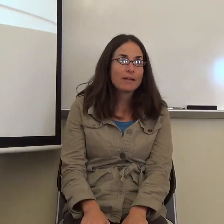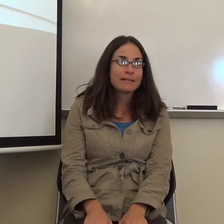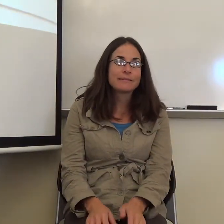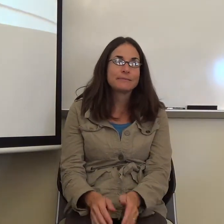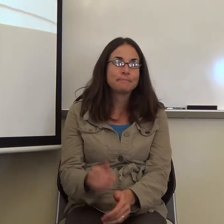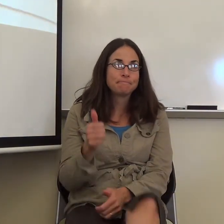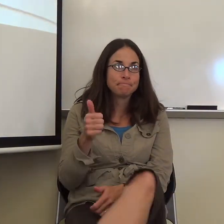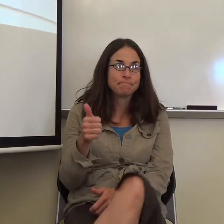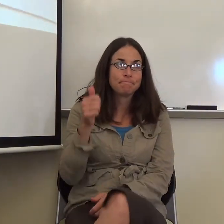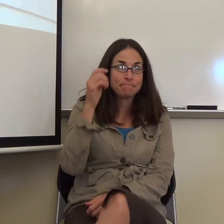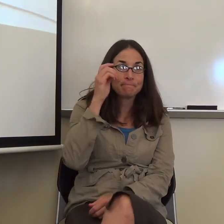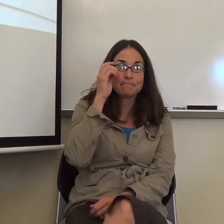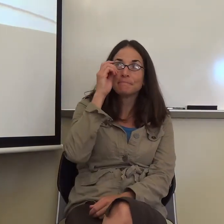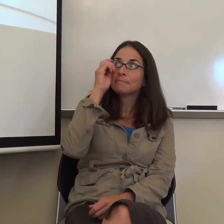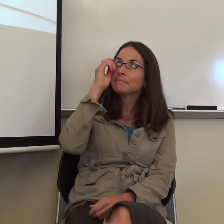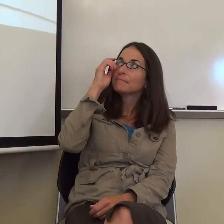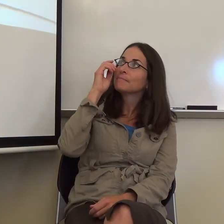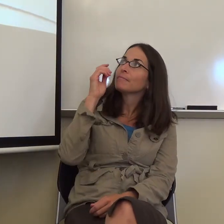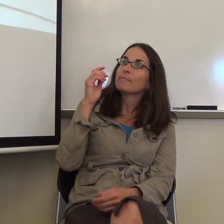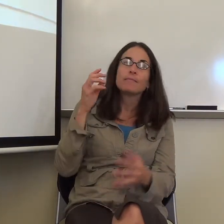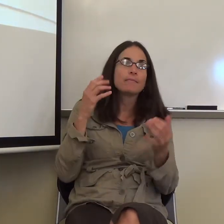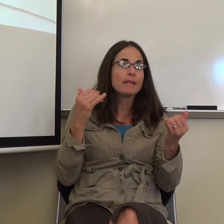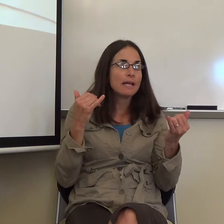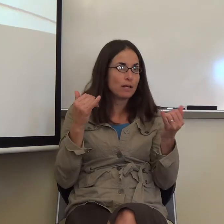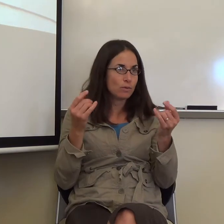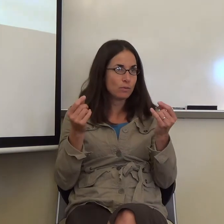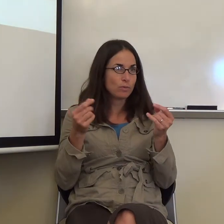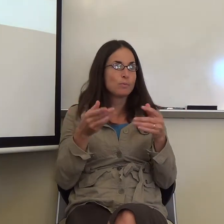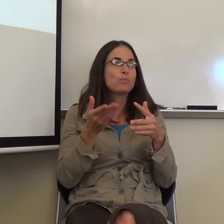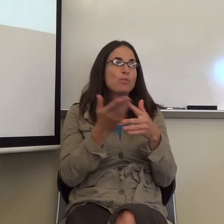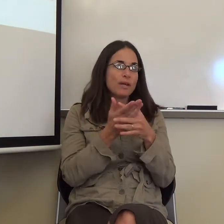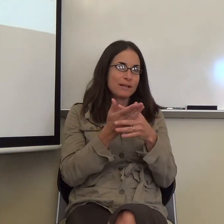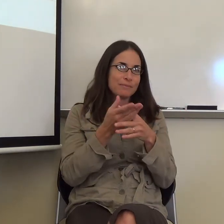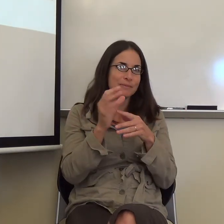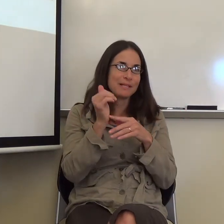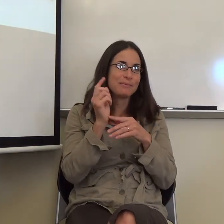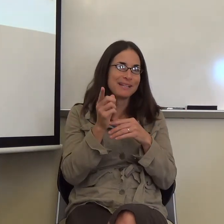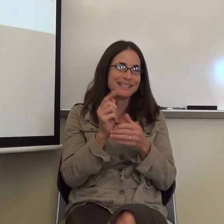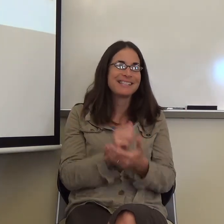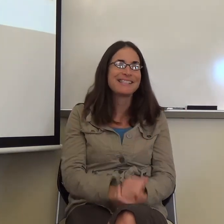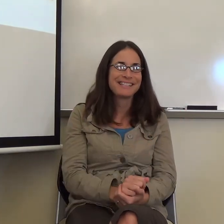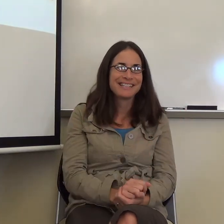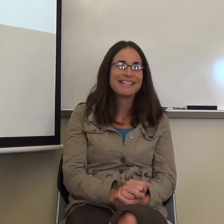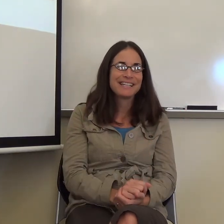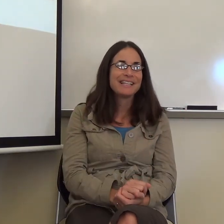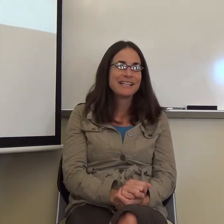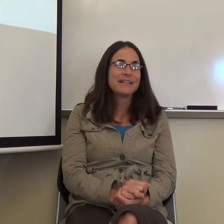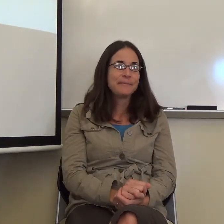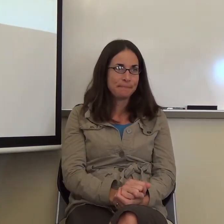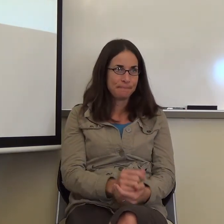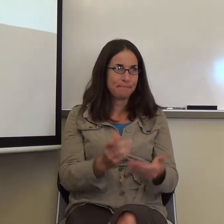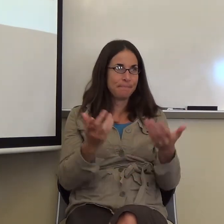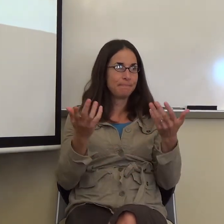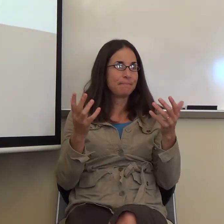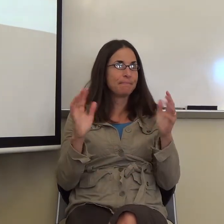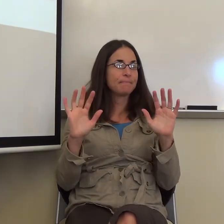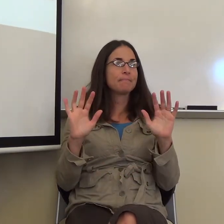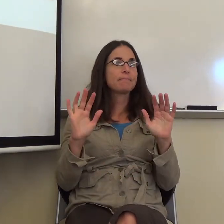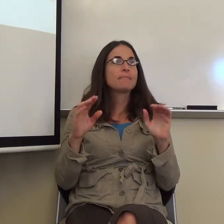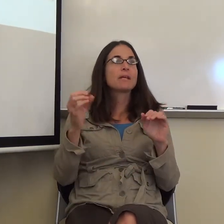Okay. What we're going to do is we're going to go for a break for 10 minutes, and then I'm going to have you come back